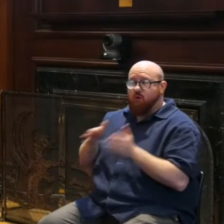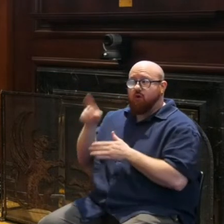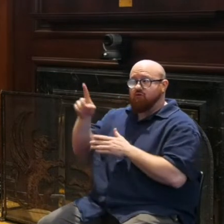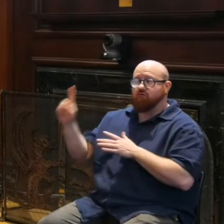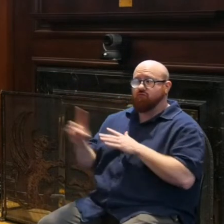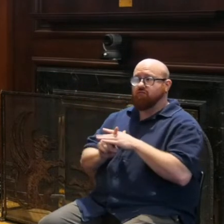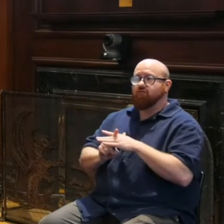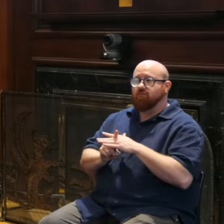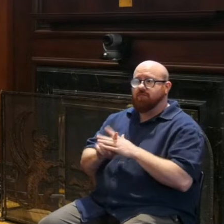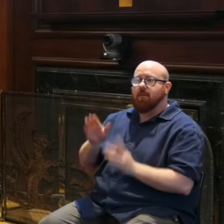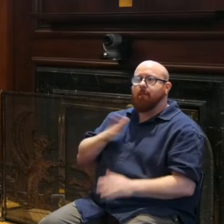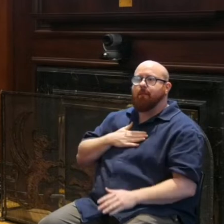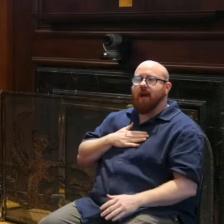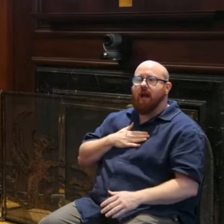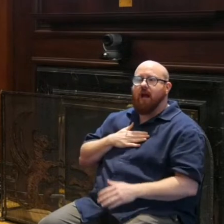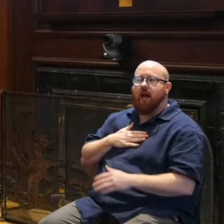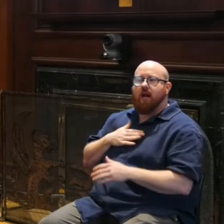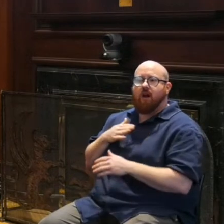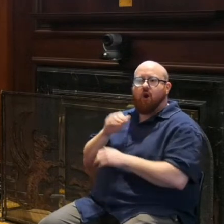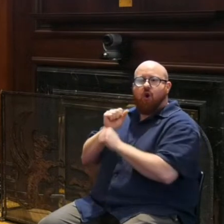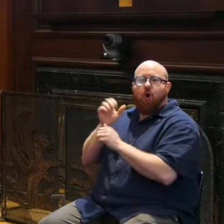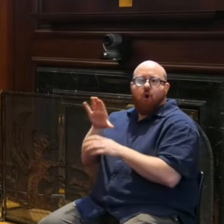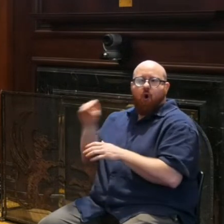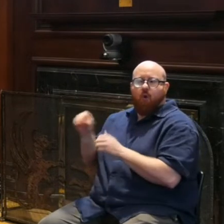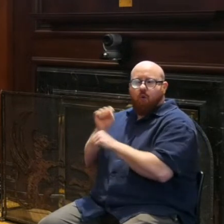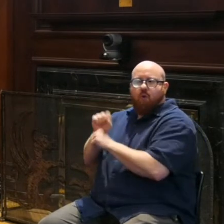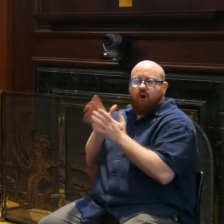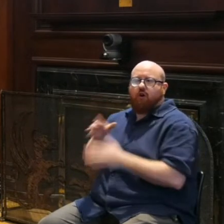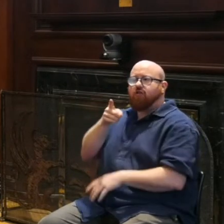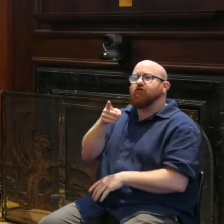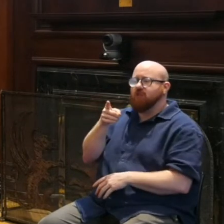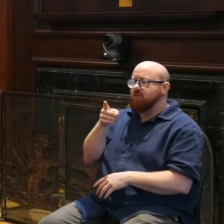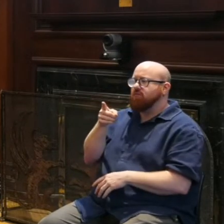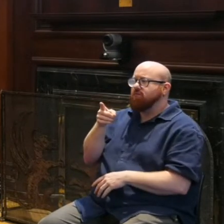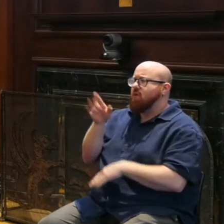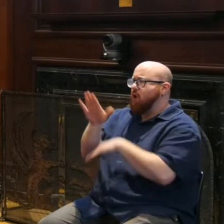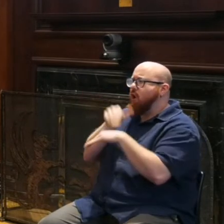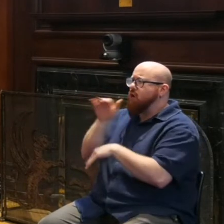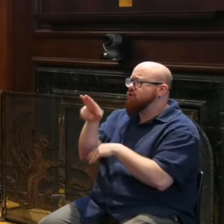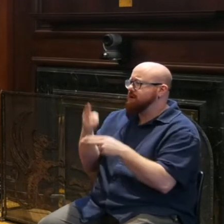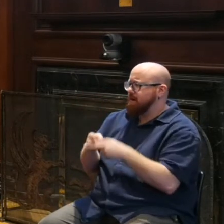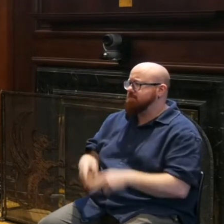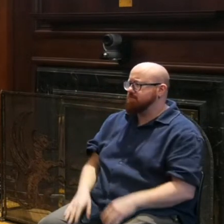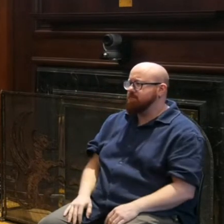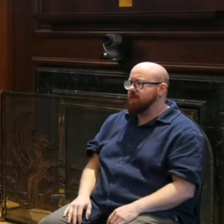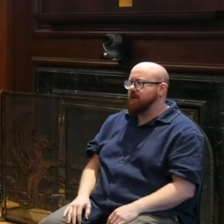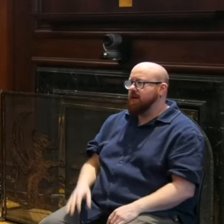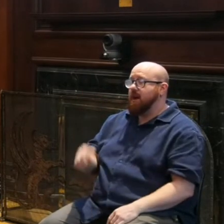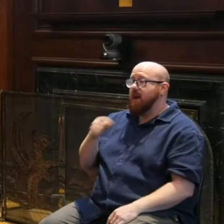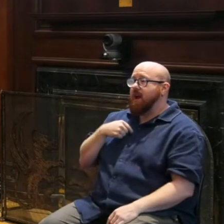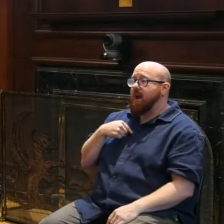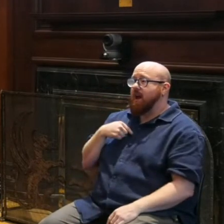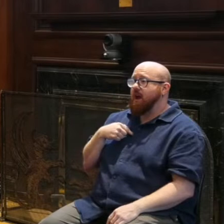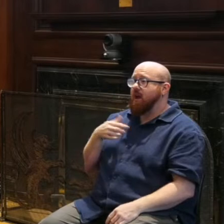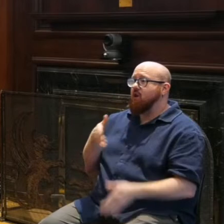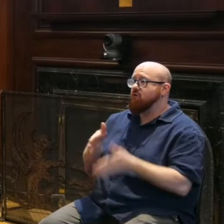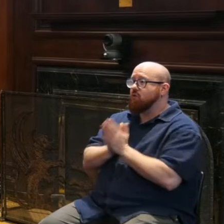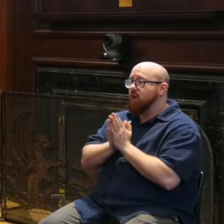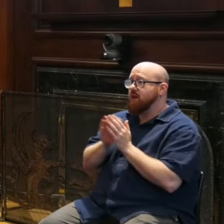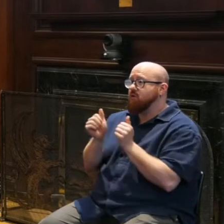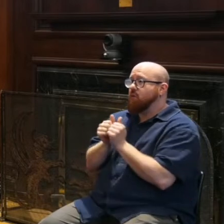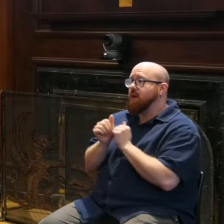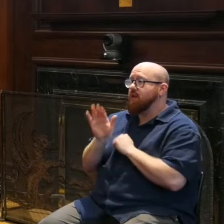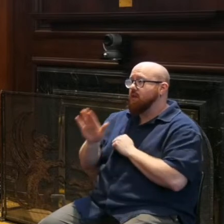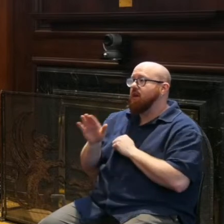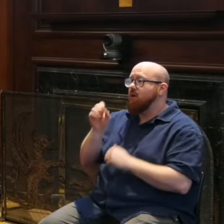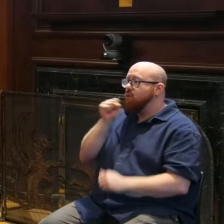colleague, Shailene Beyer, will be emceeing that portion of it, and she'll call you up. I asked for the open mic. Your